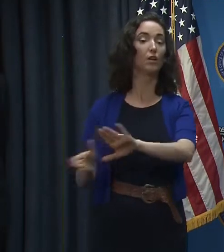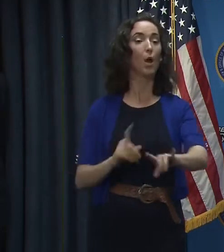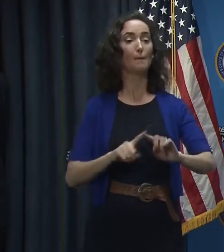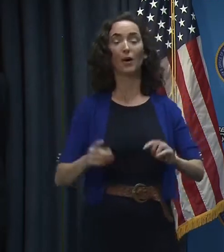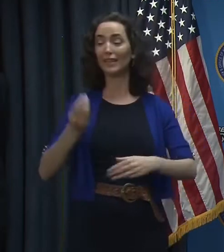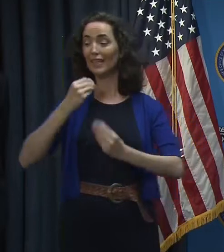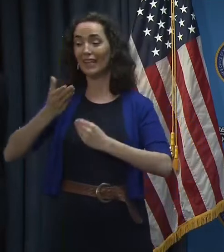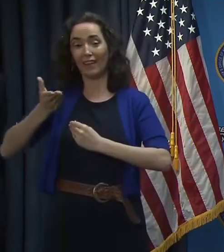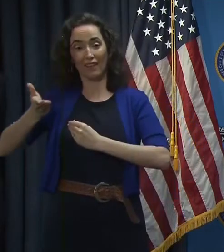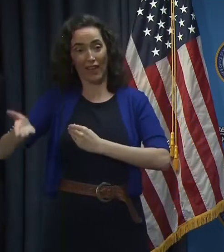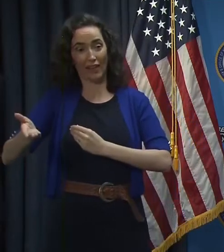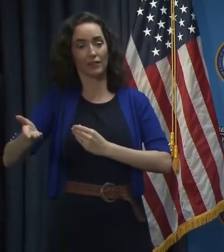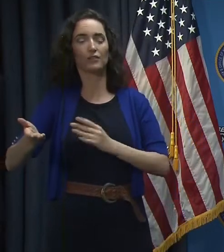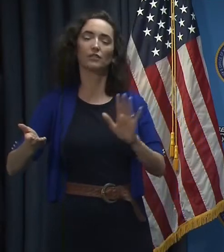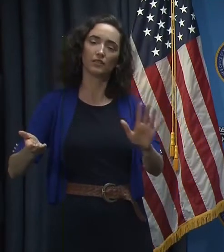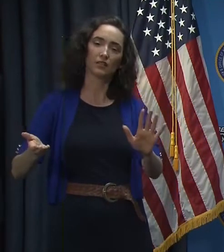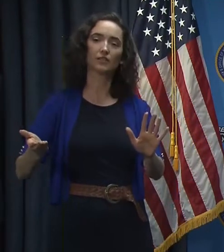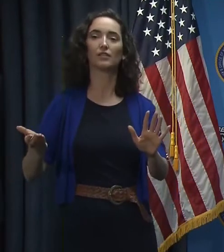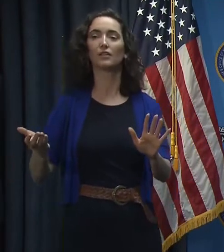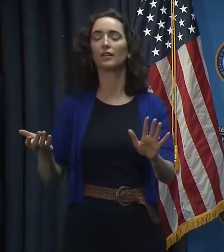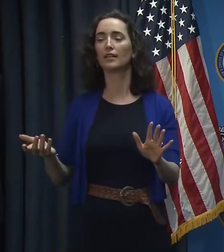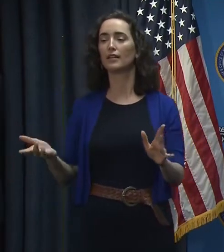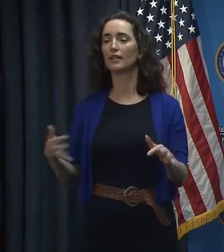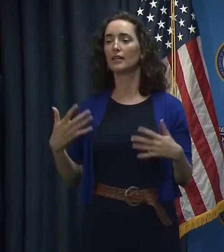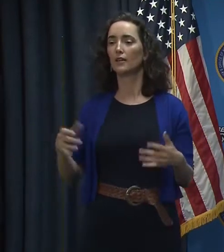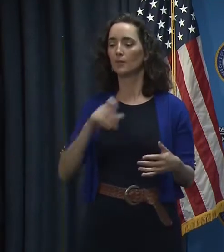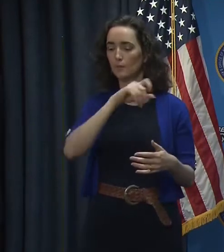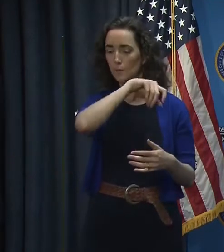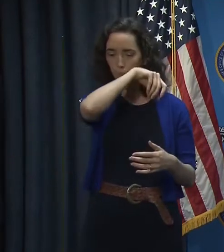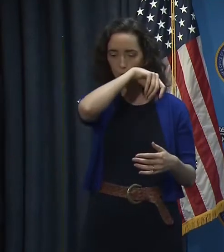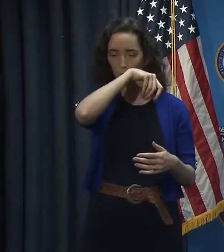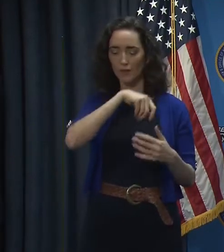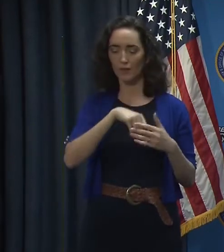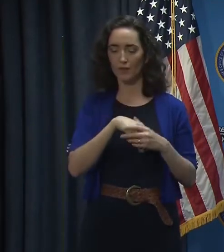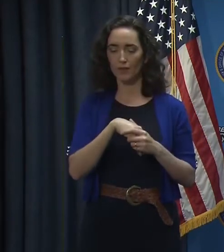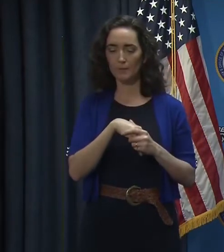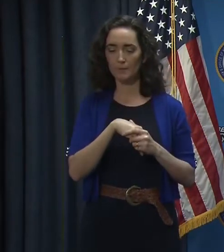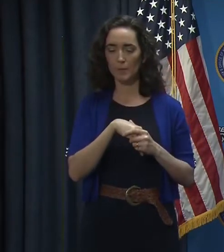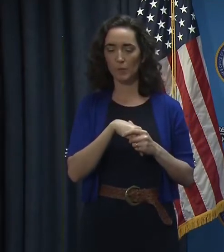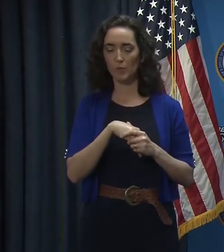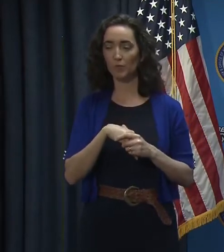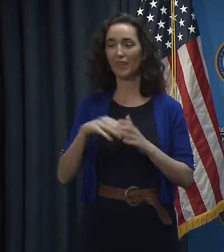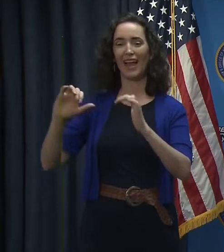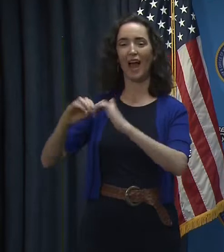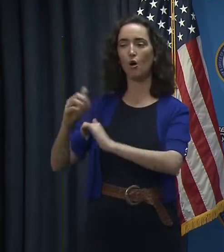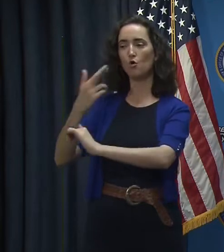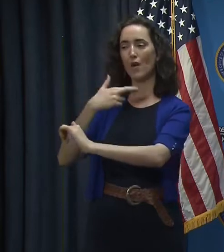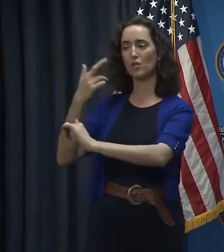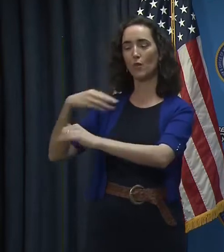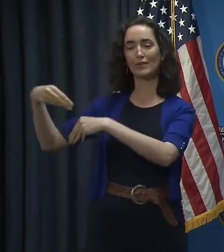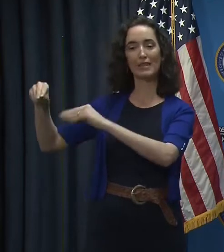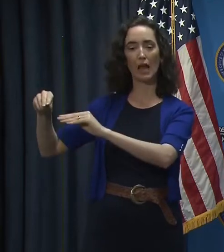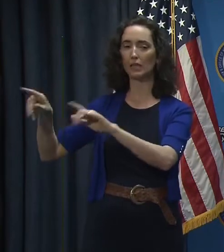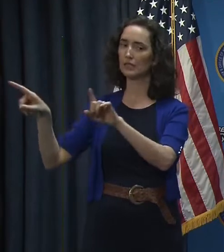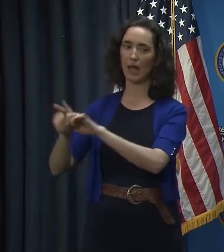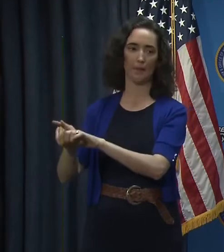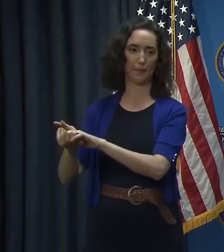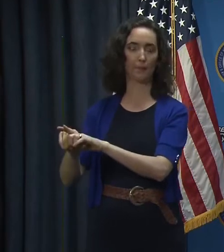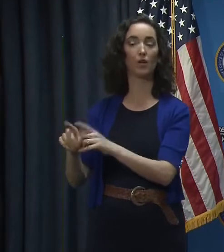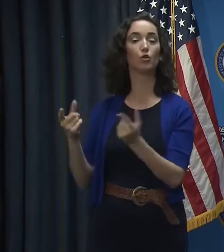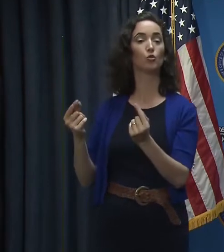again, so we're not really changing the way the restaurant does business from today. You're going to drive